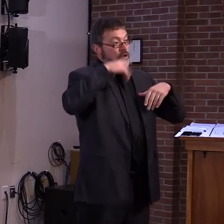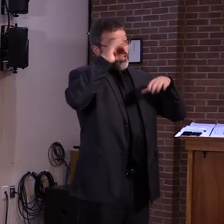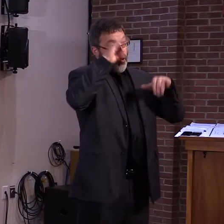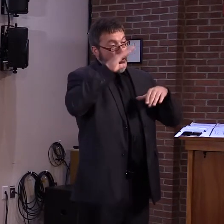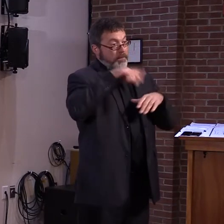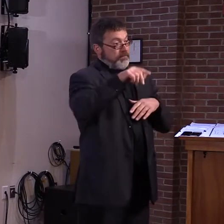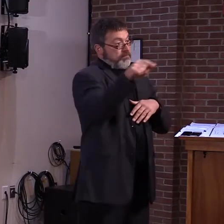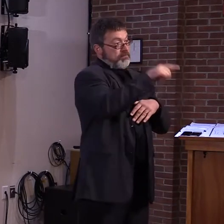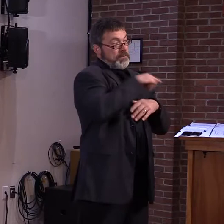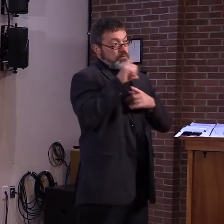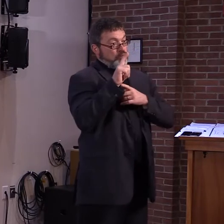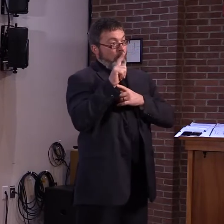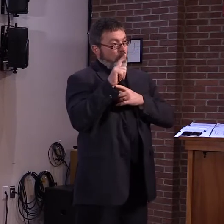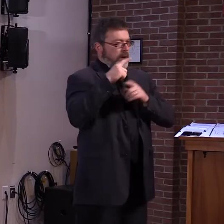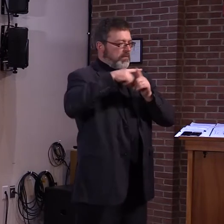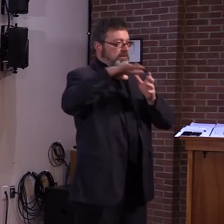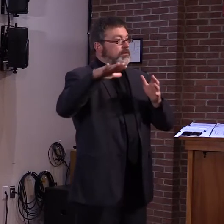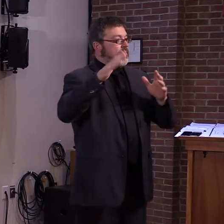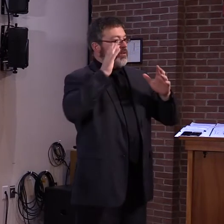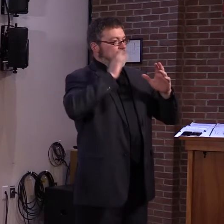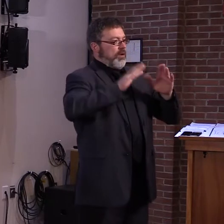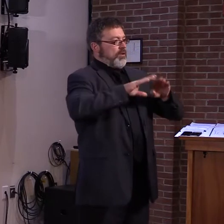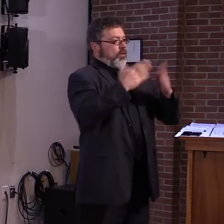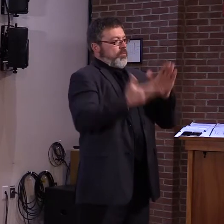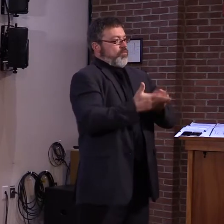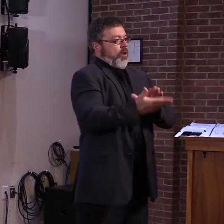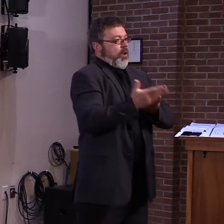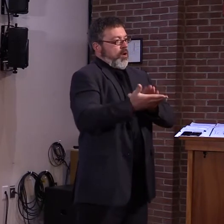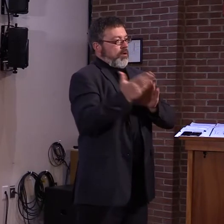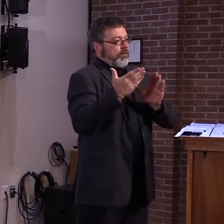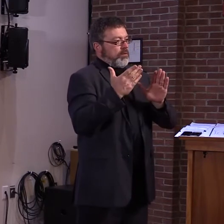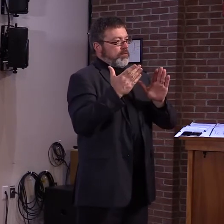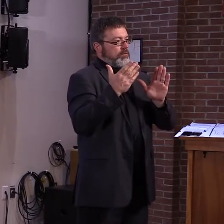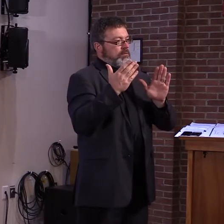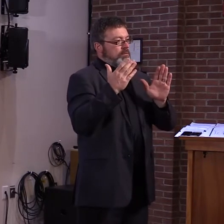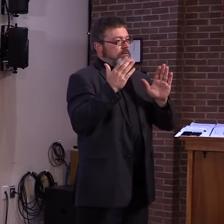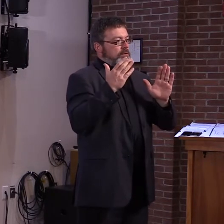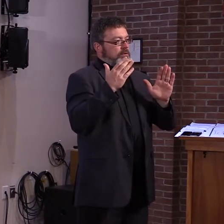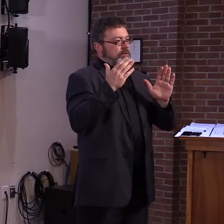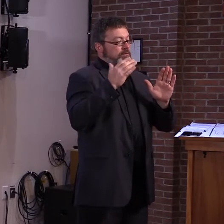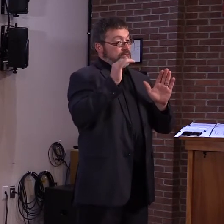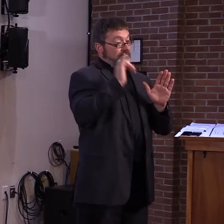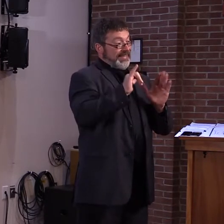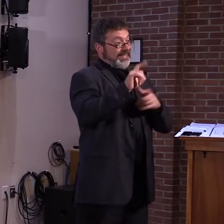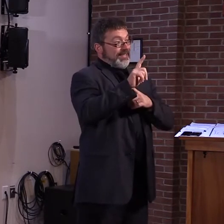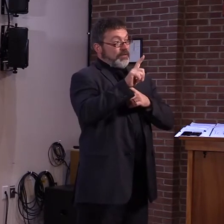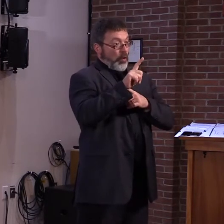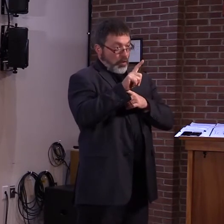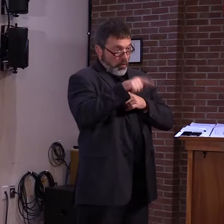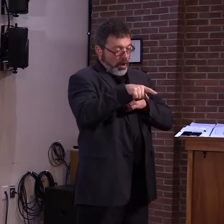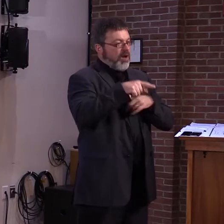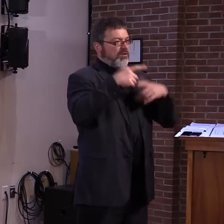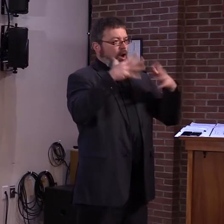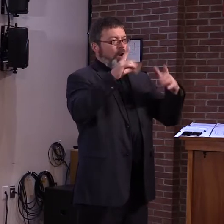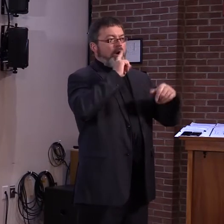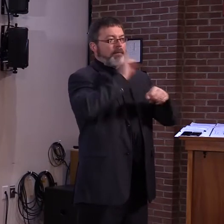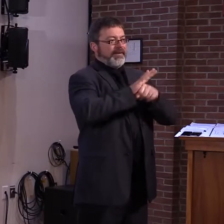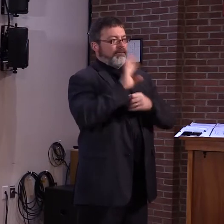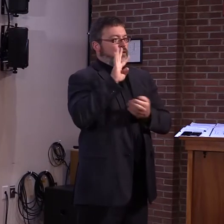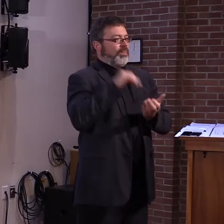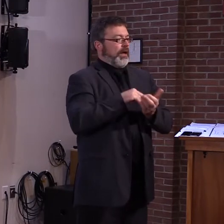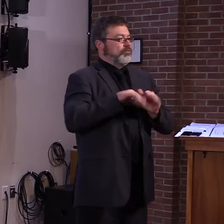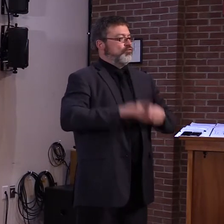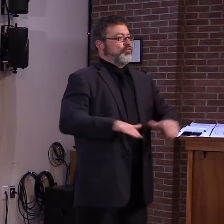serve approximately 4,600 children, because the sites identified so far are all in